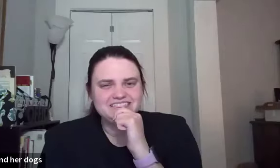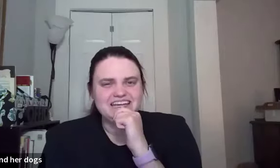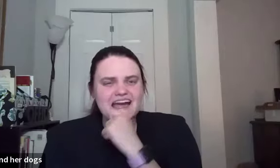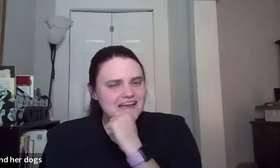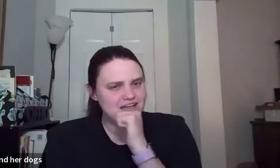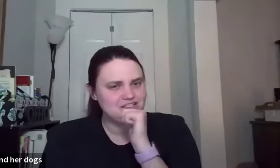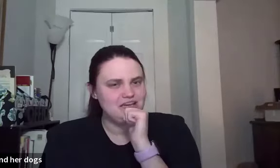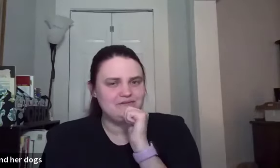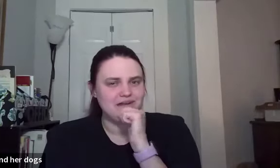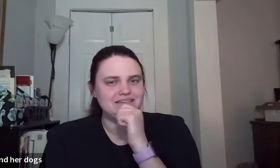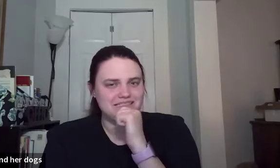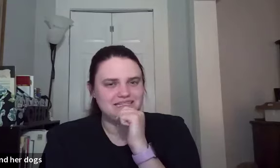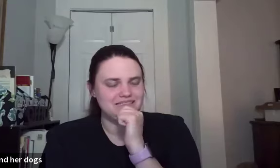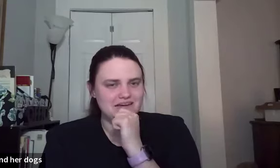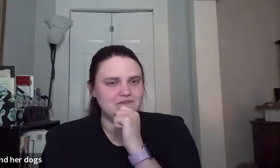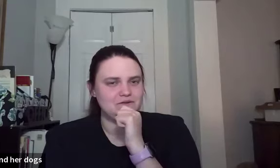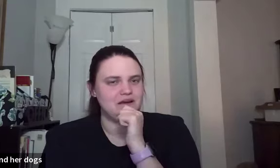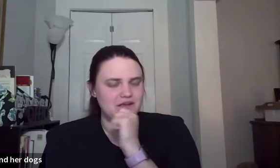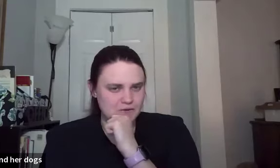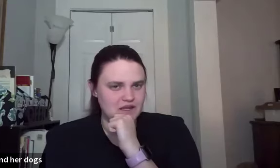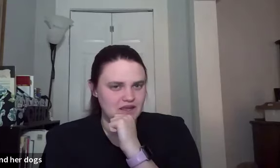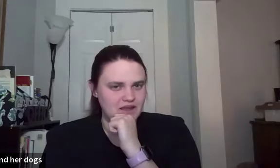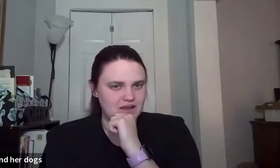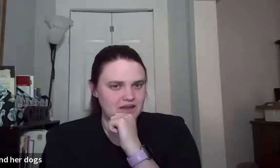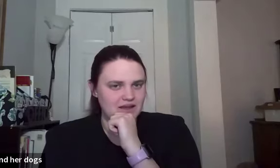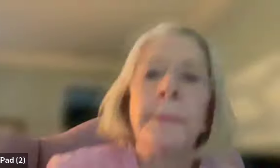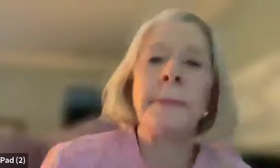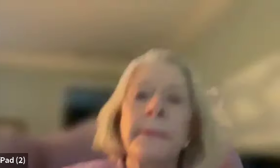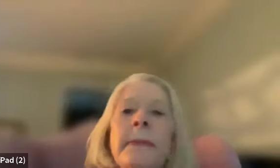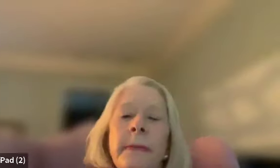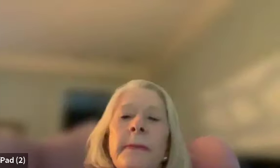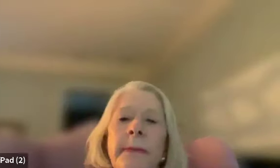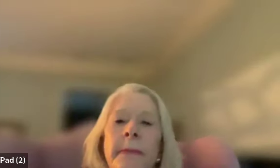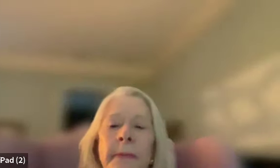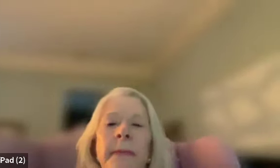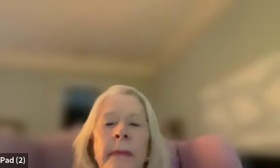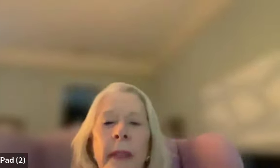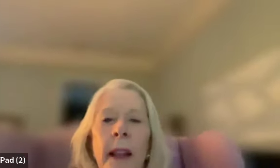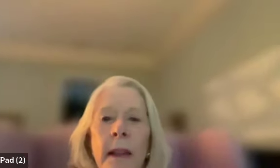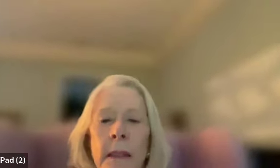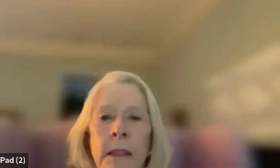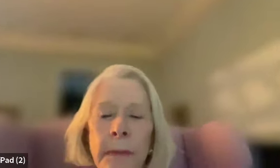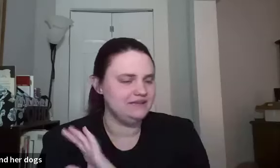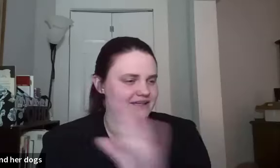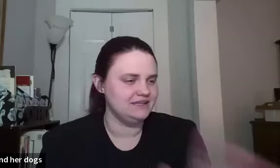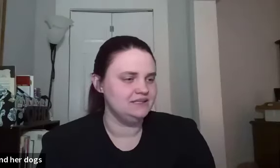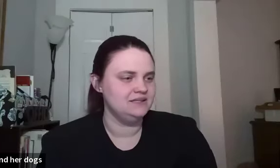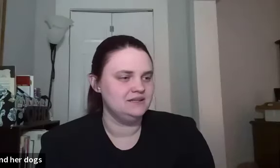Interesting. I actually have not seen a sign for a coyote. Okay. But I won't rule it out. Again,